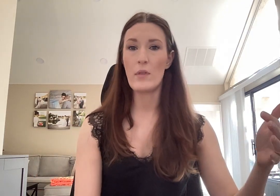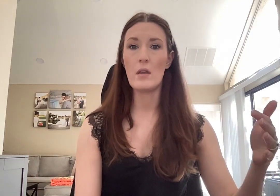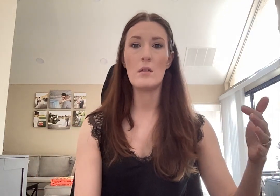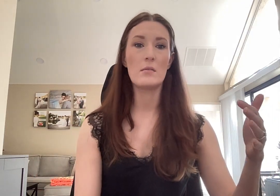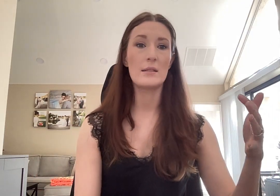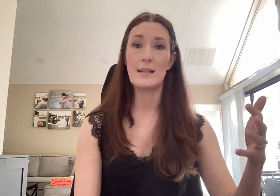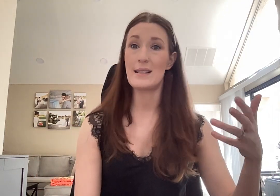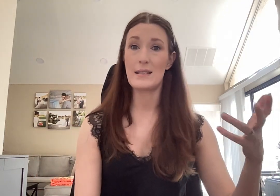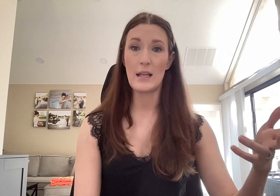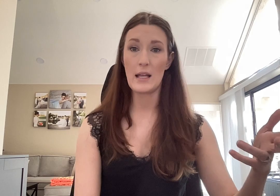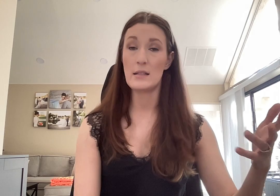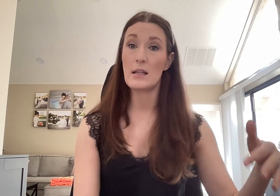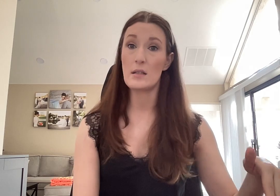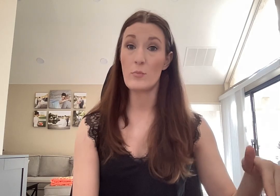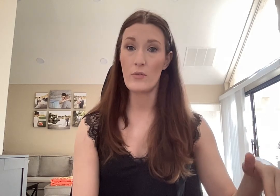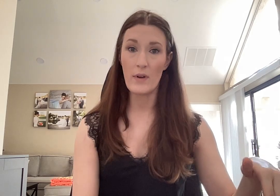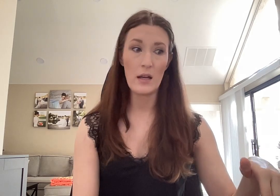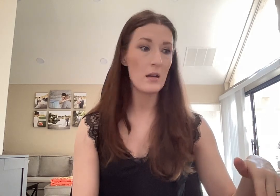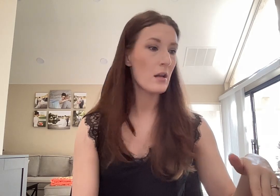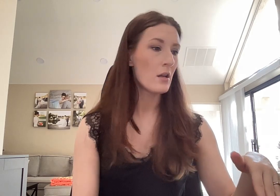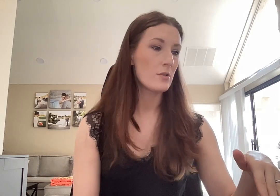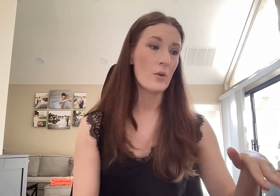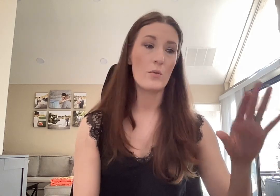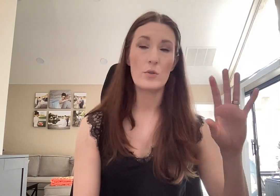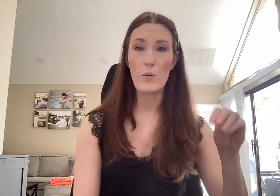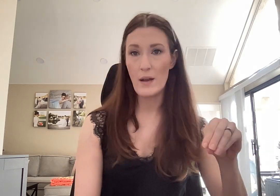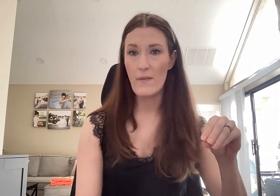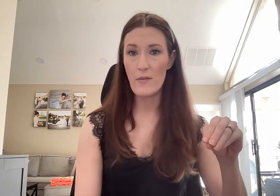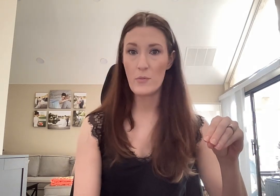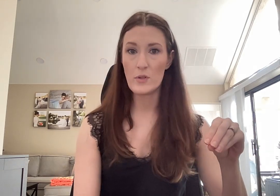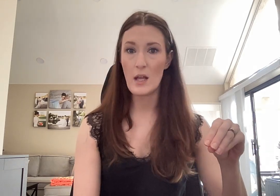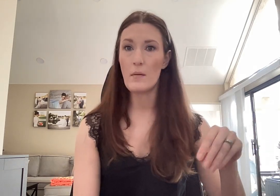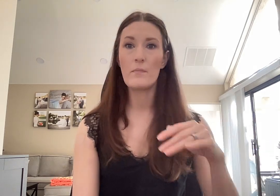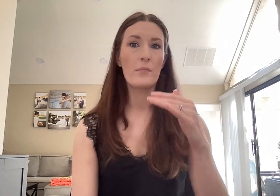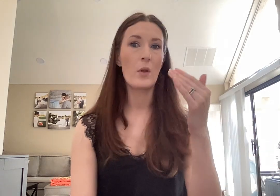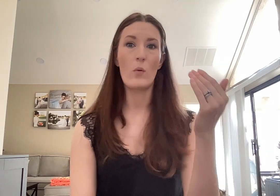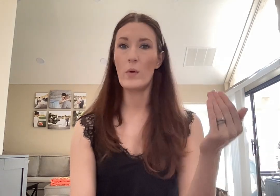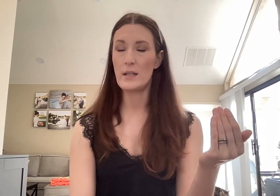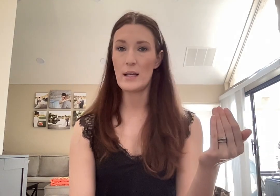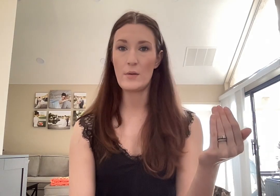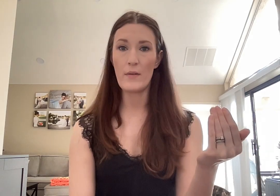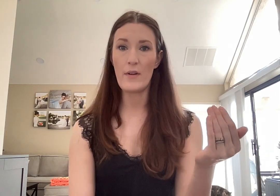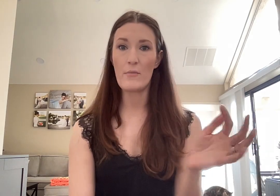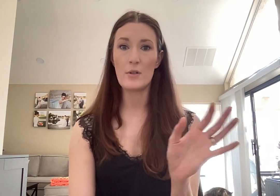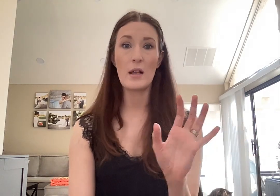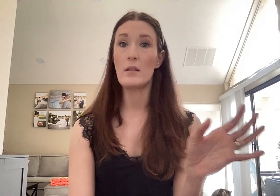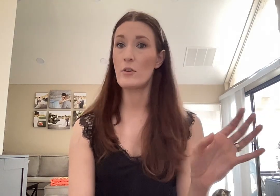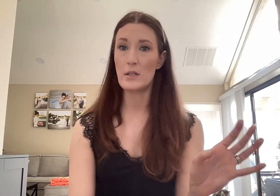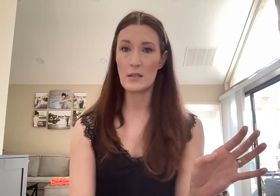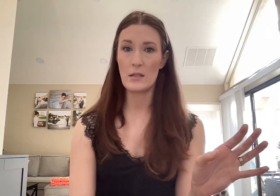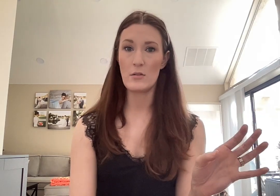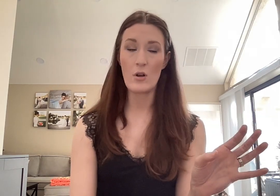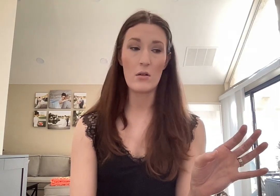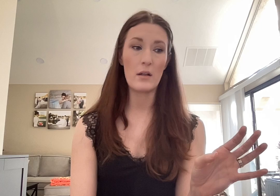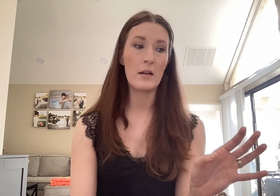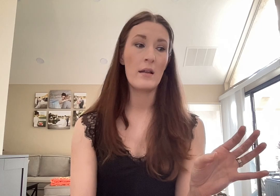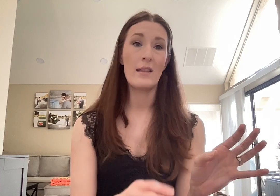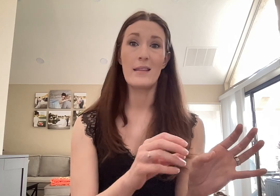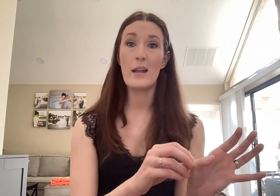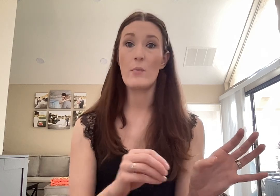the statistic is that is provided. So 25%. What is that 25%? They're addicted to chocolate. Then we